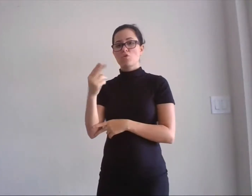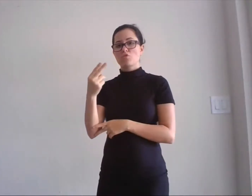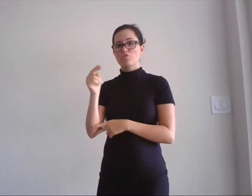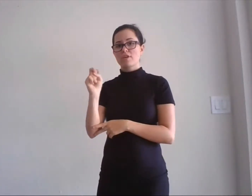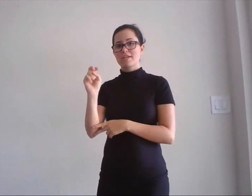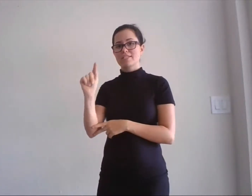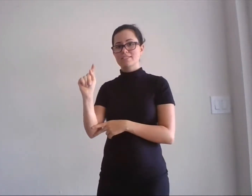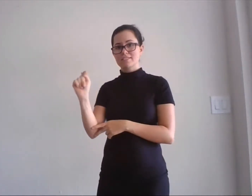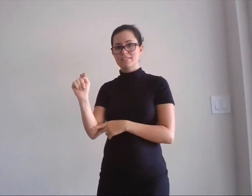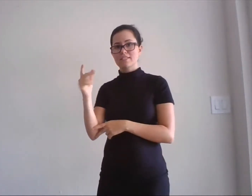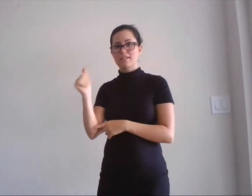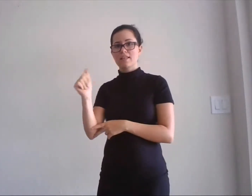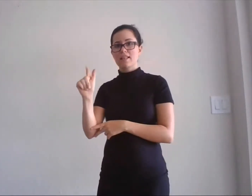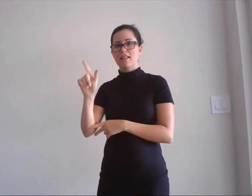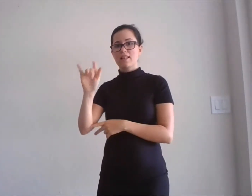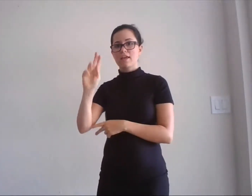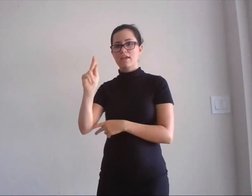your tickets. Let's do a biscuit.